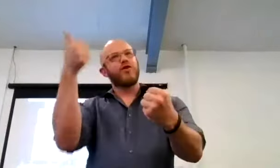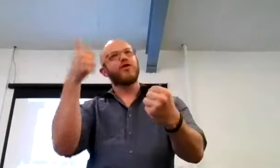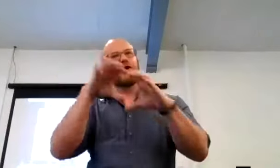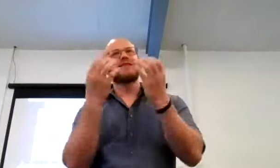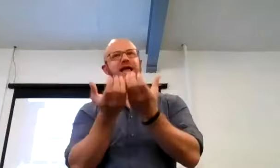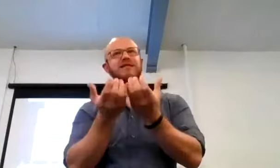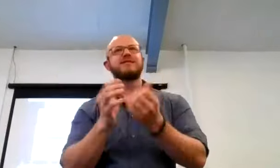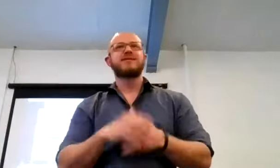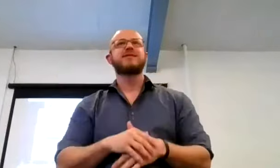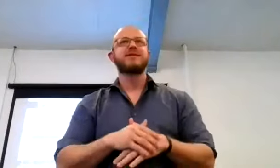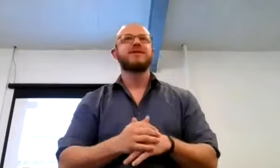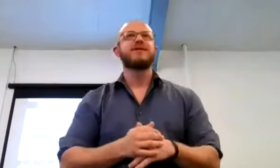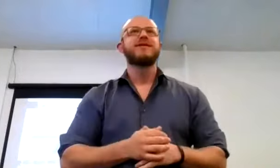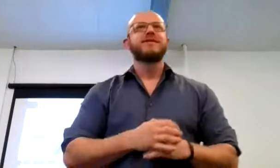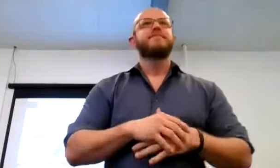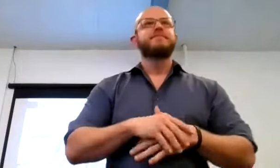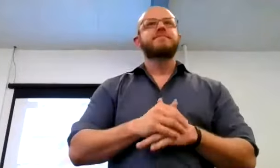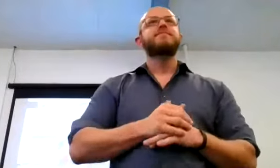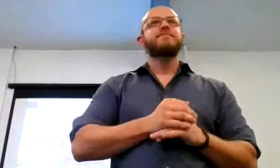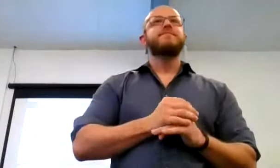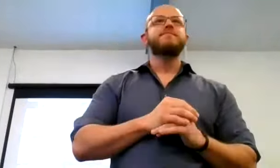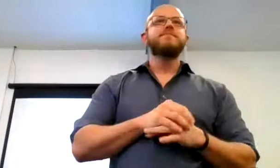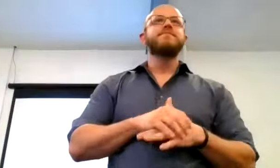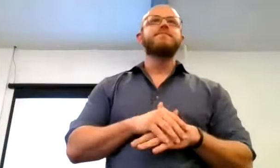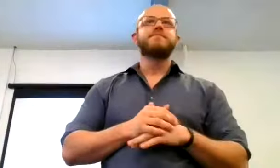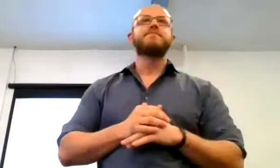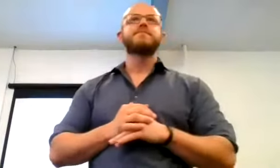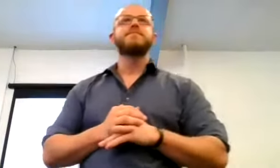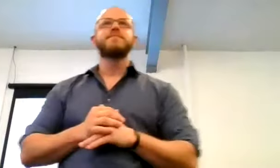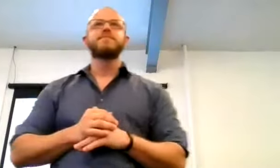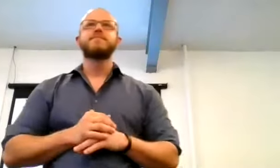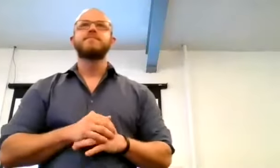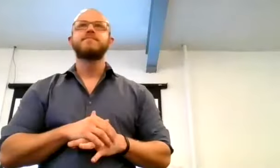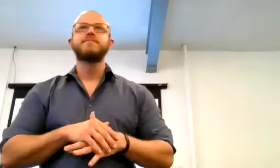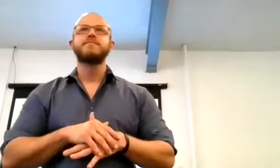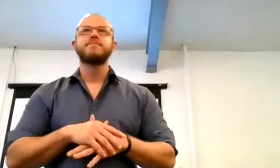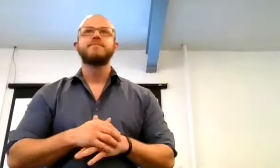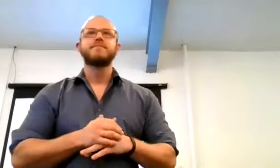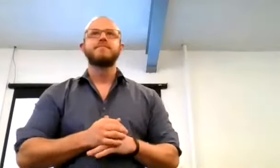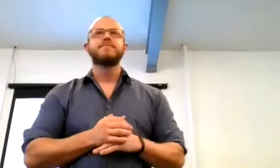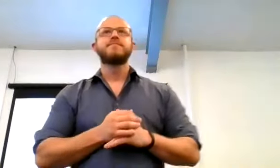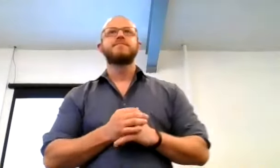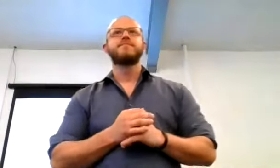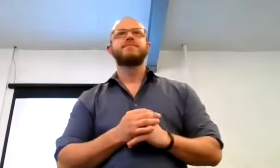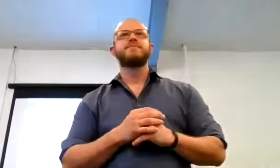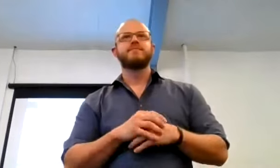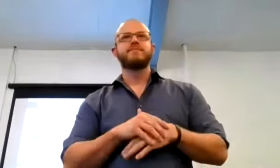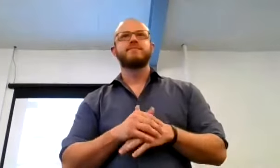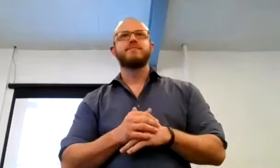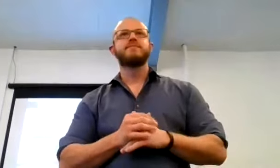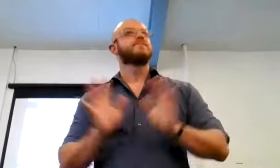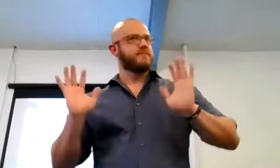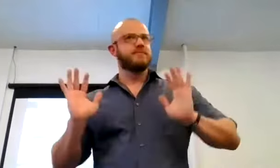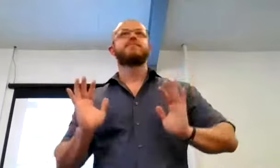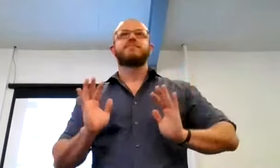be more, they're gonna just hold for that, okay, when it comes to the assignments. I'll teach you that in the next class. But right now, it's just ABCs and 1 through 20, and